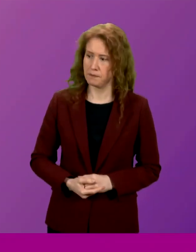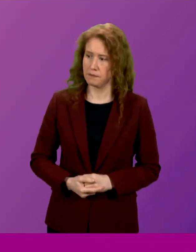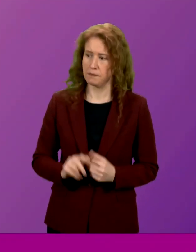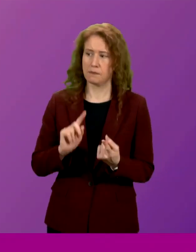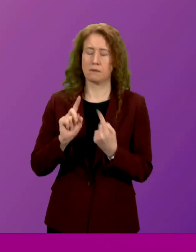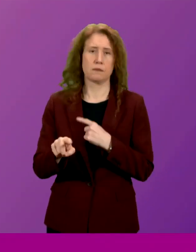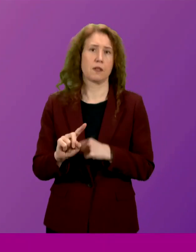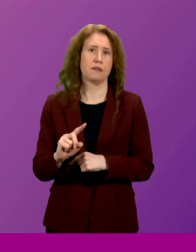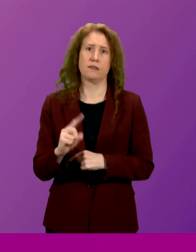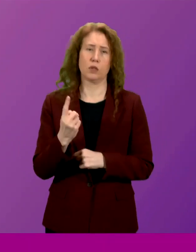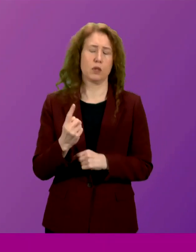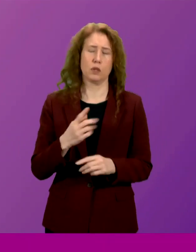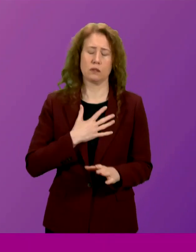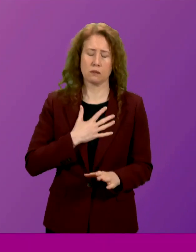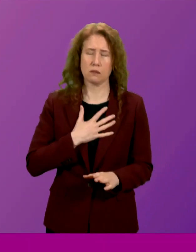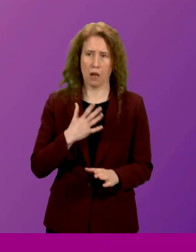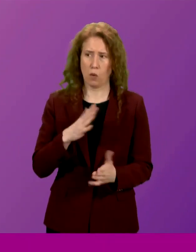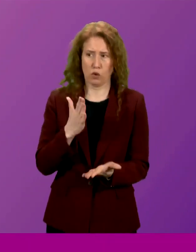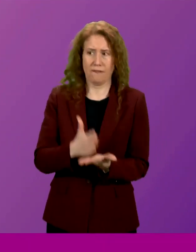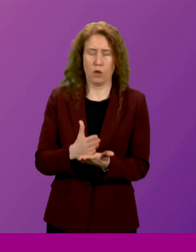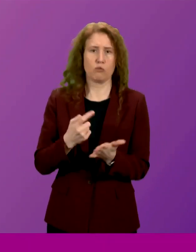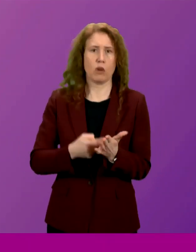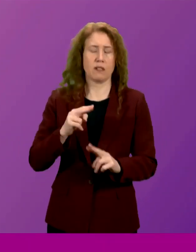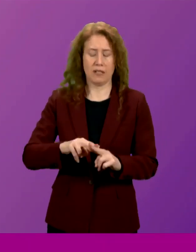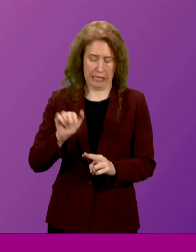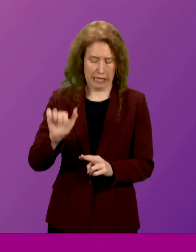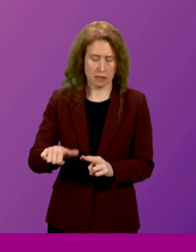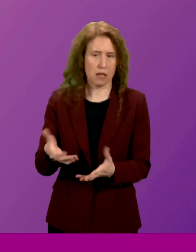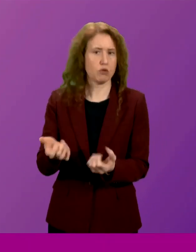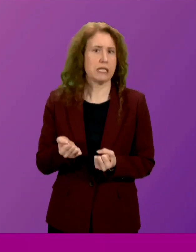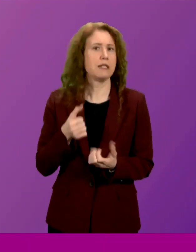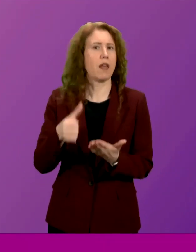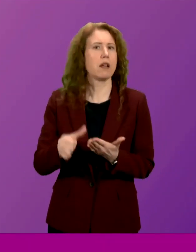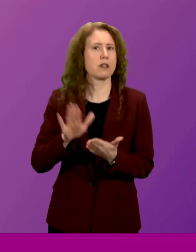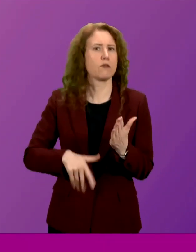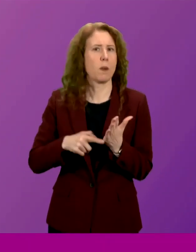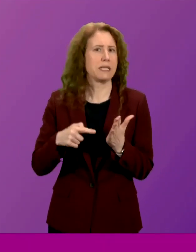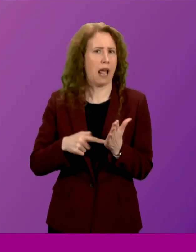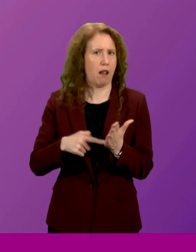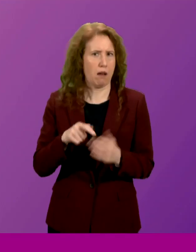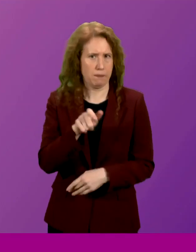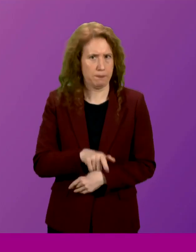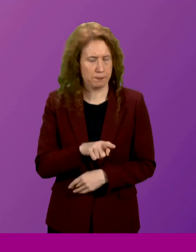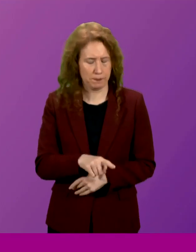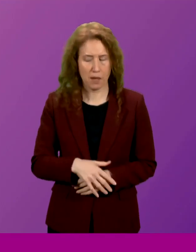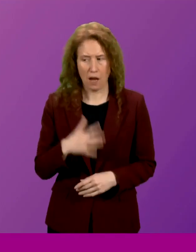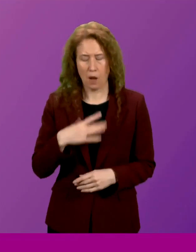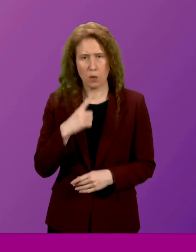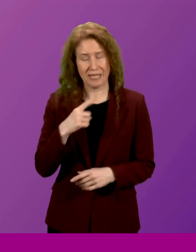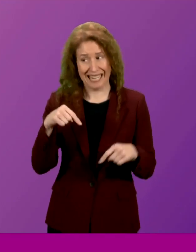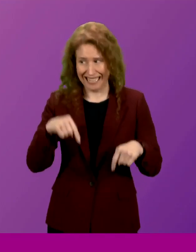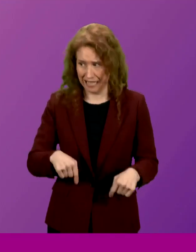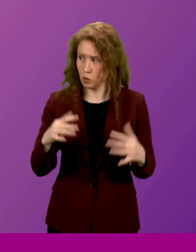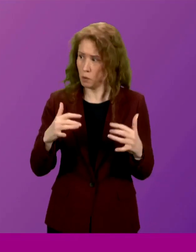Presiding Officer, first of all, I want to confirm to Russell Finlay that I have received the letter from Taylor, and I want to express here